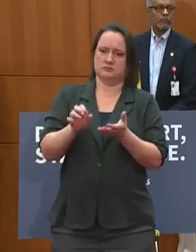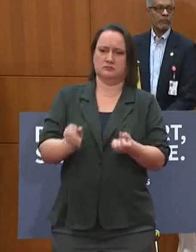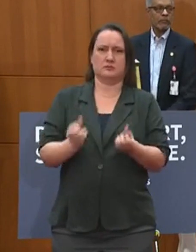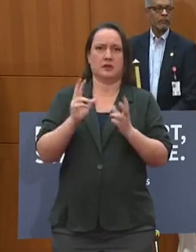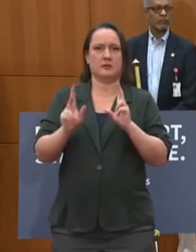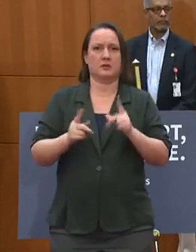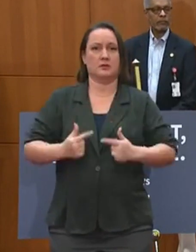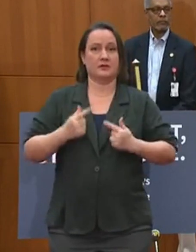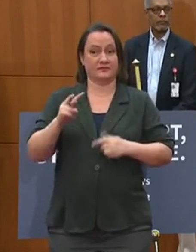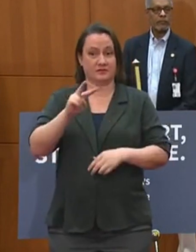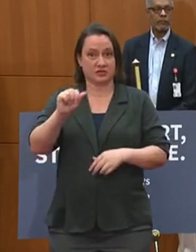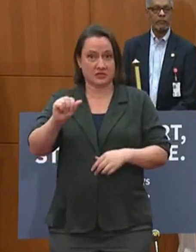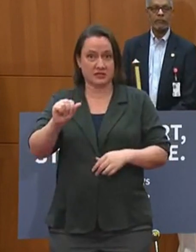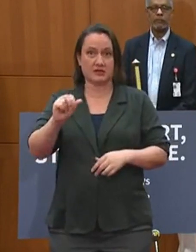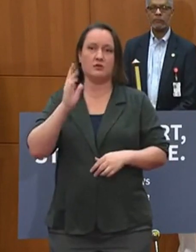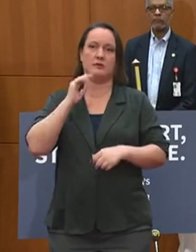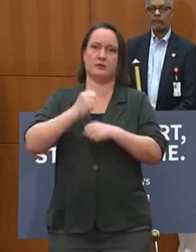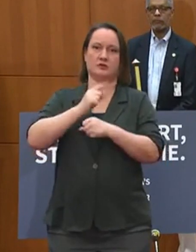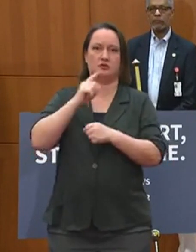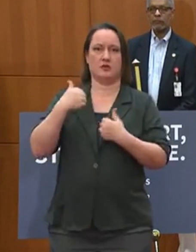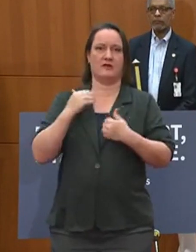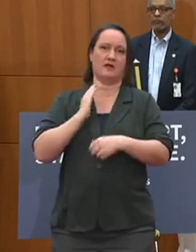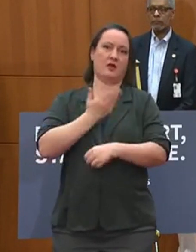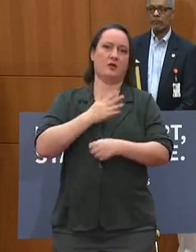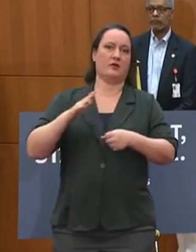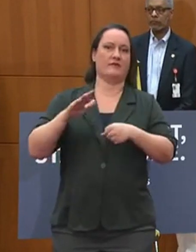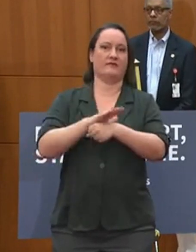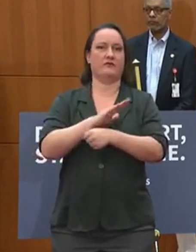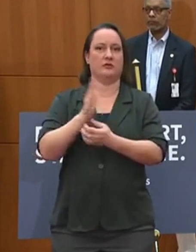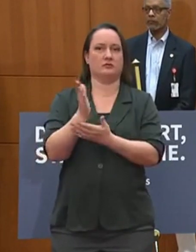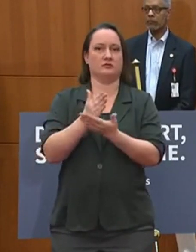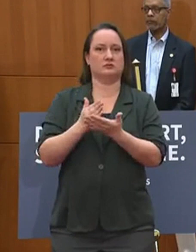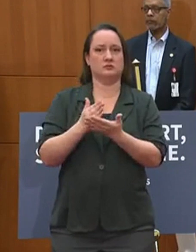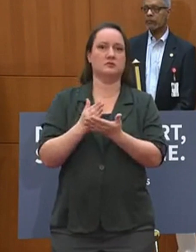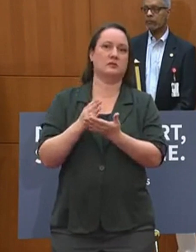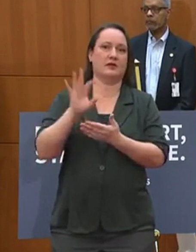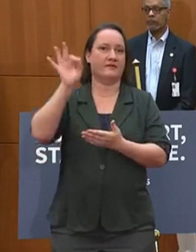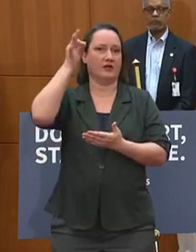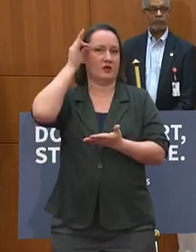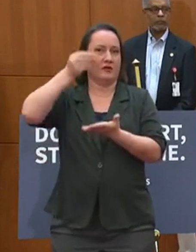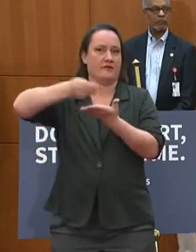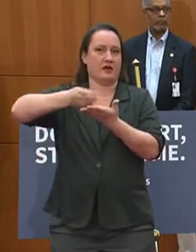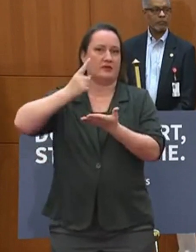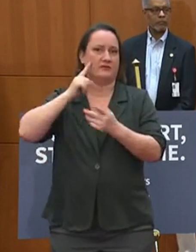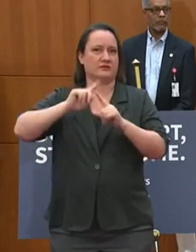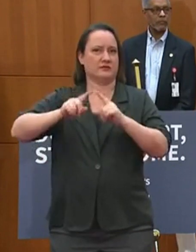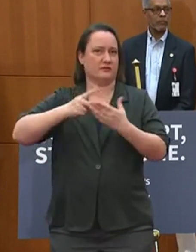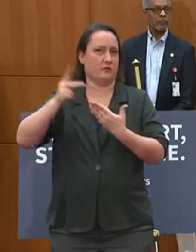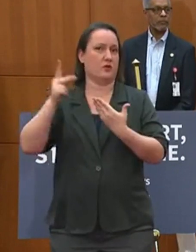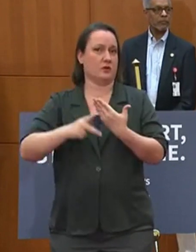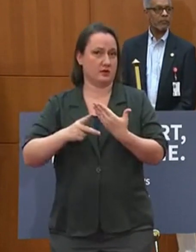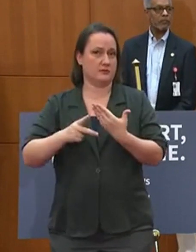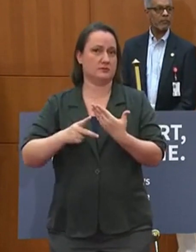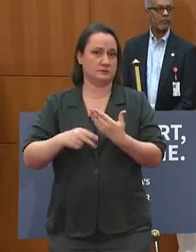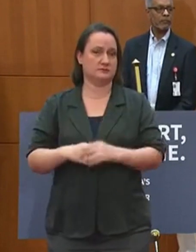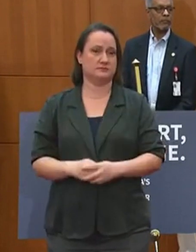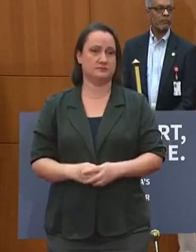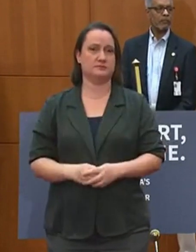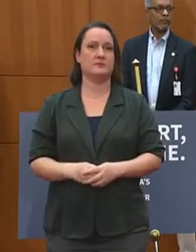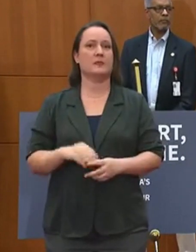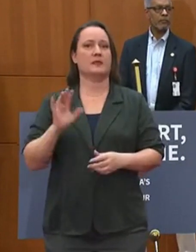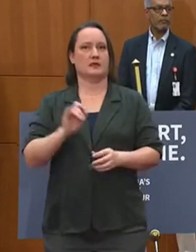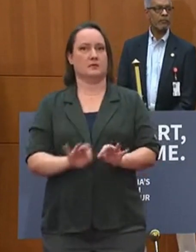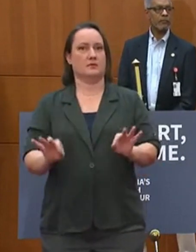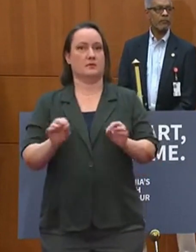Virginia will ensure that we get our full share of federal funding for a variety of programs. That will be even